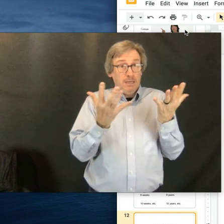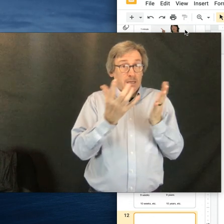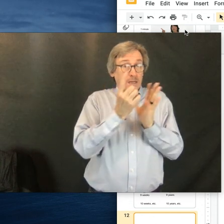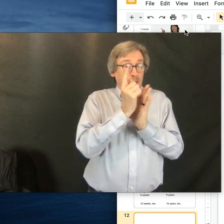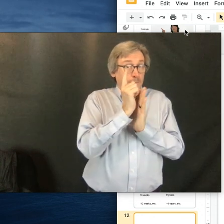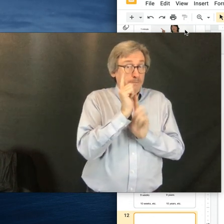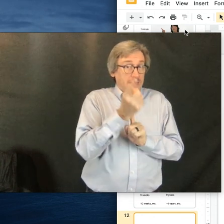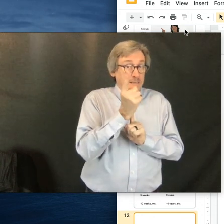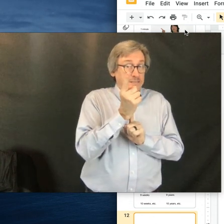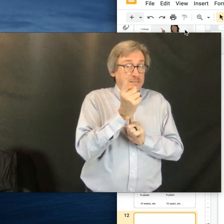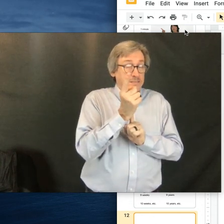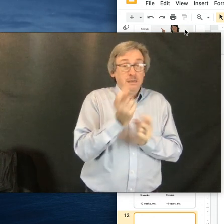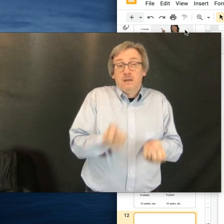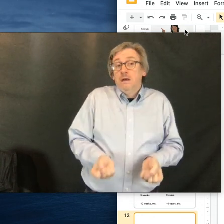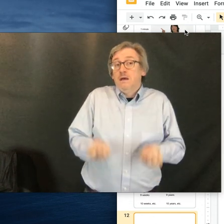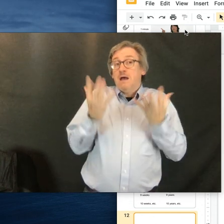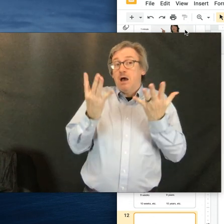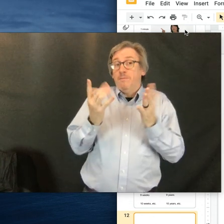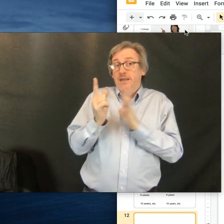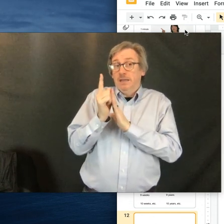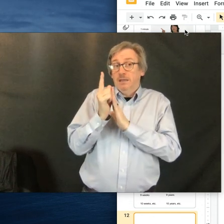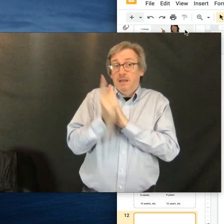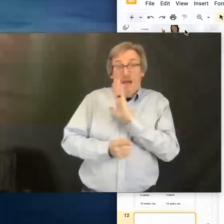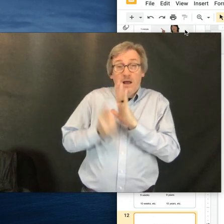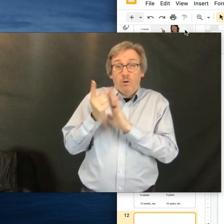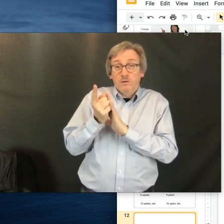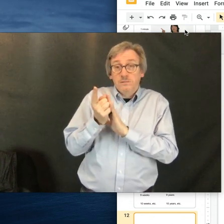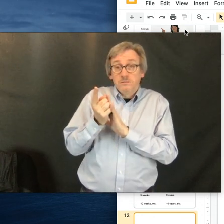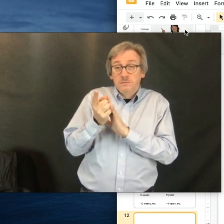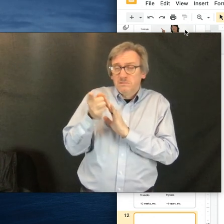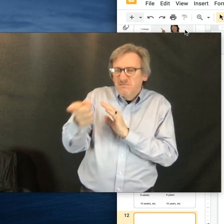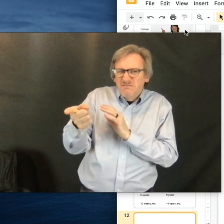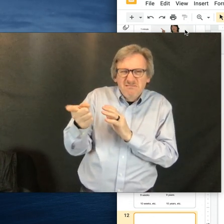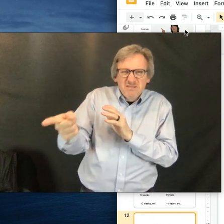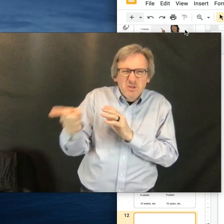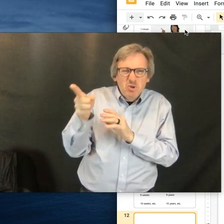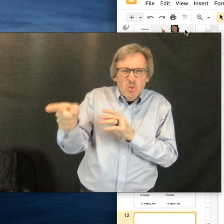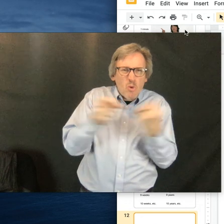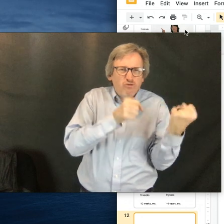many minutes? How many hours?